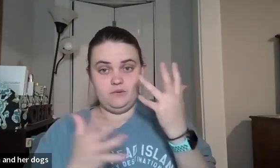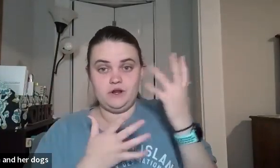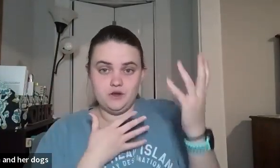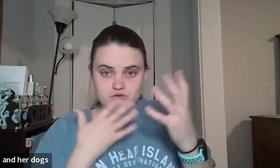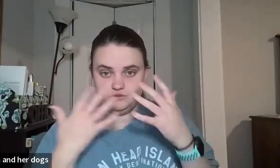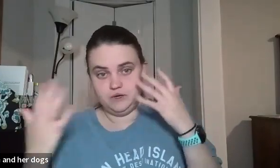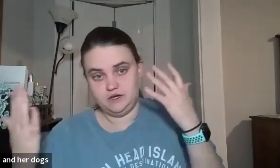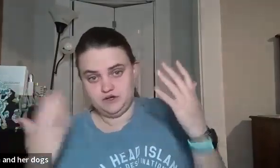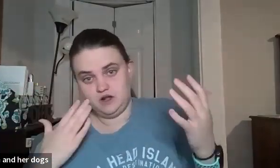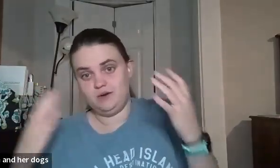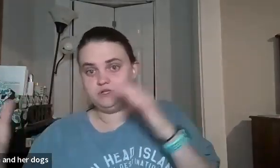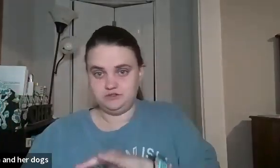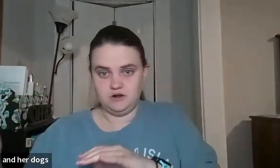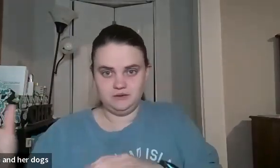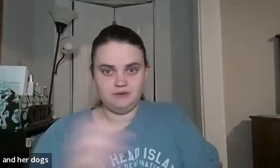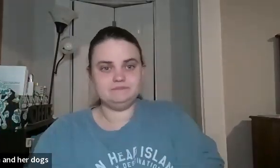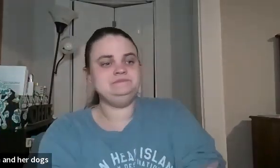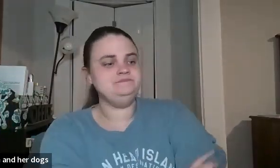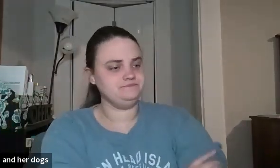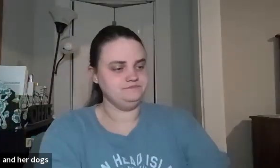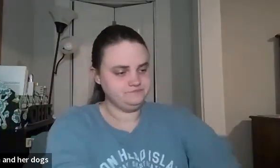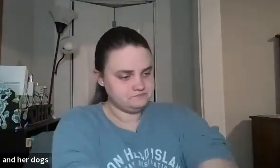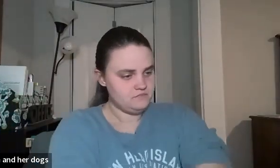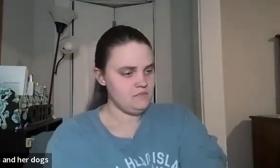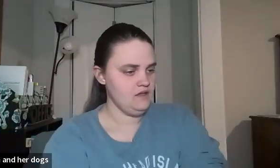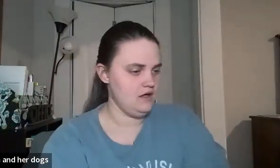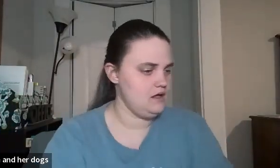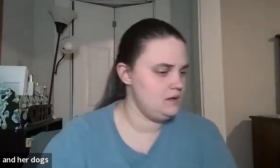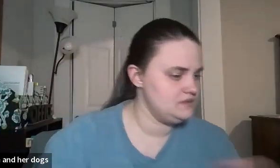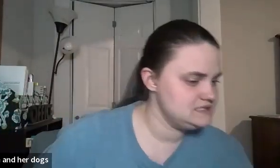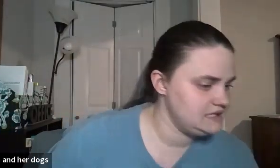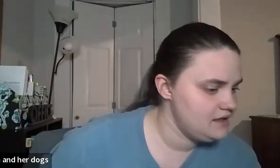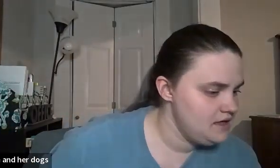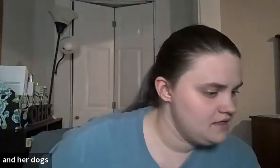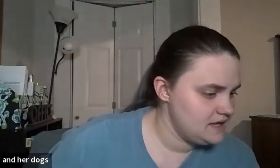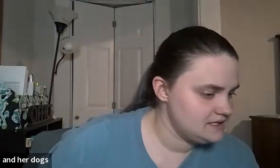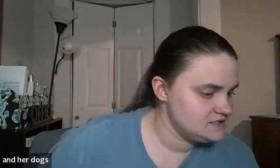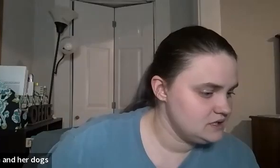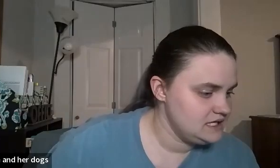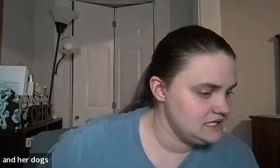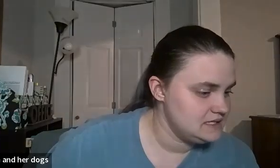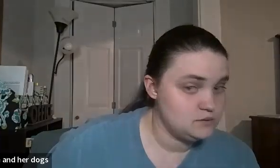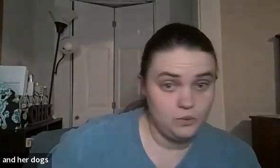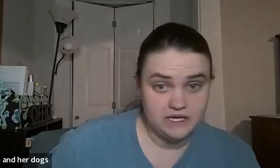everyone knows where you're talking about, what you're talking about. Let's see. The next one is